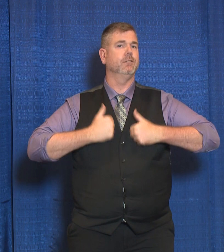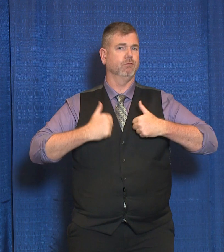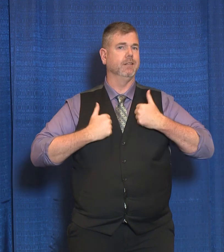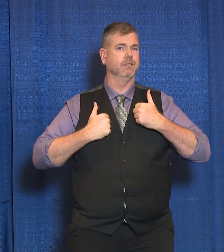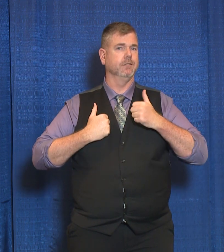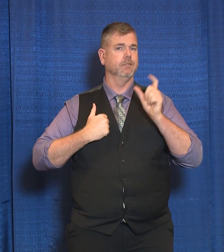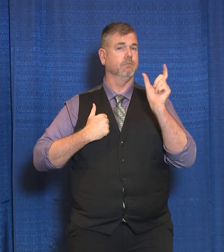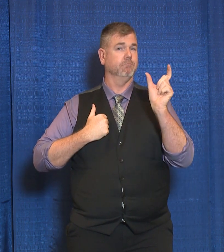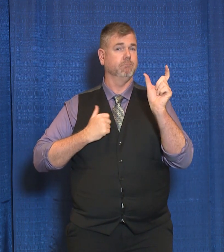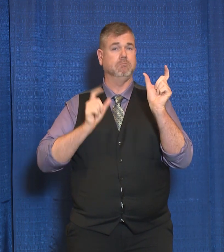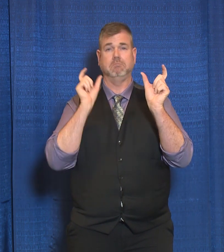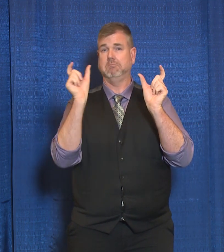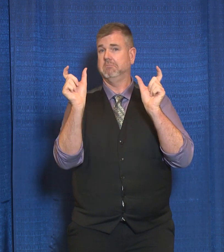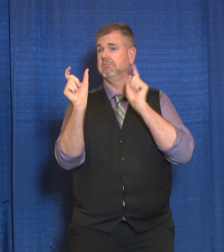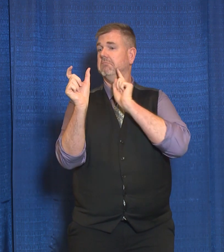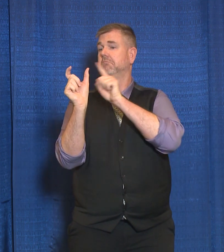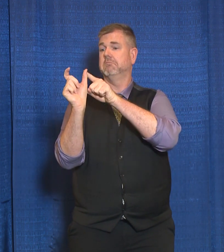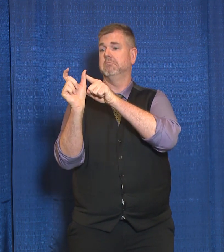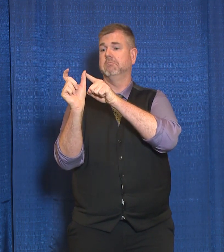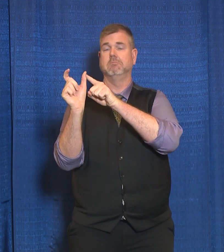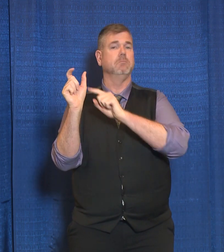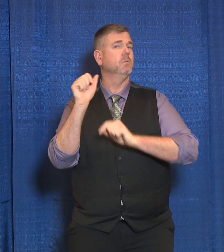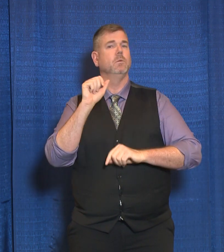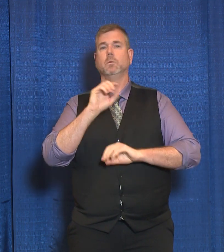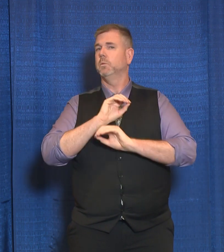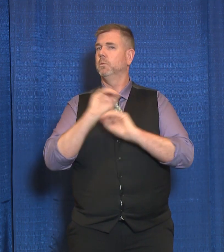street address.